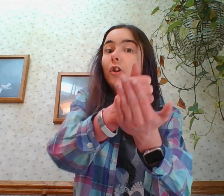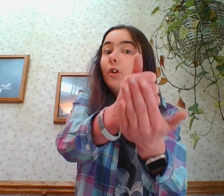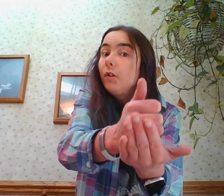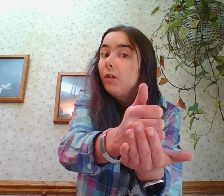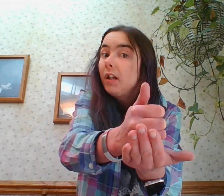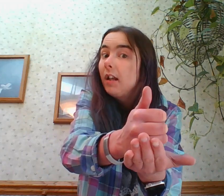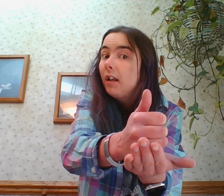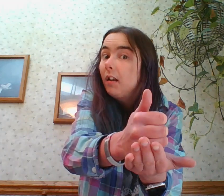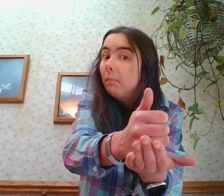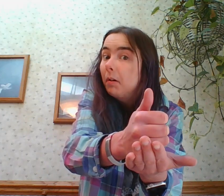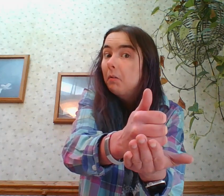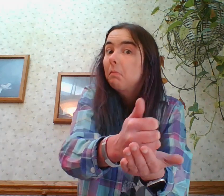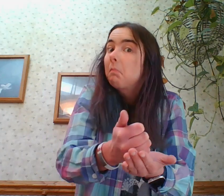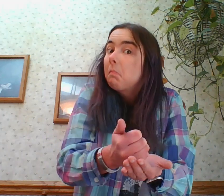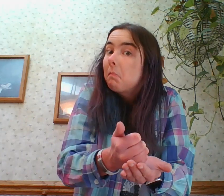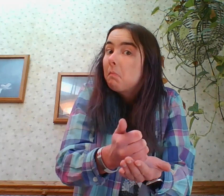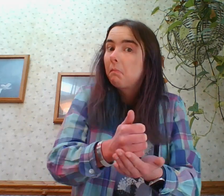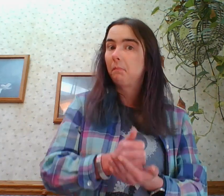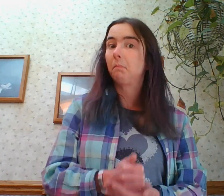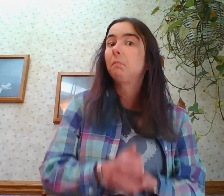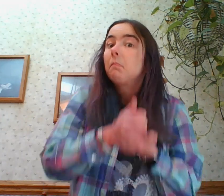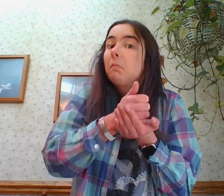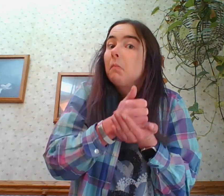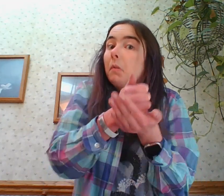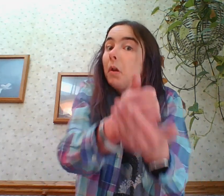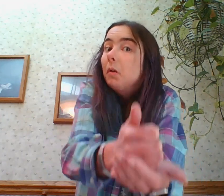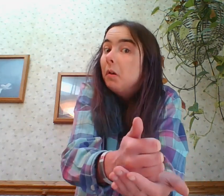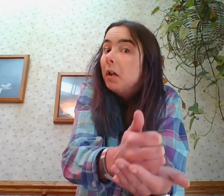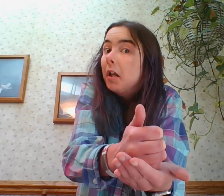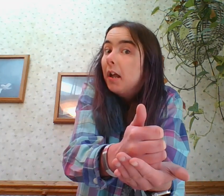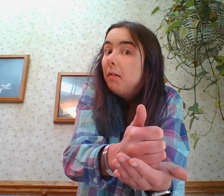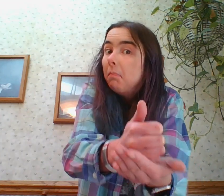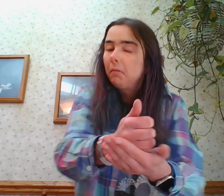Do you need help? Do you need help?